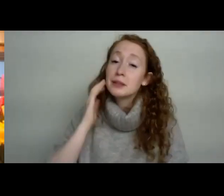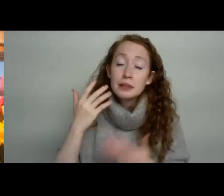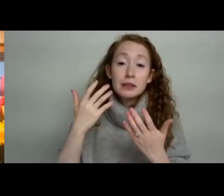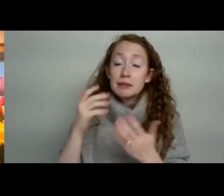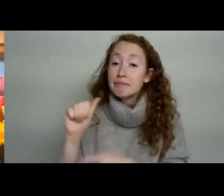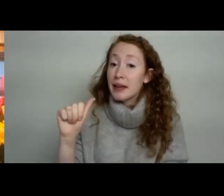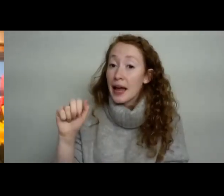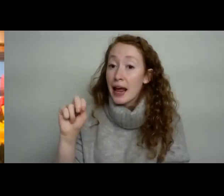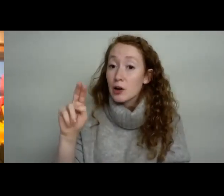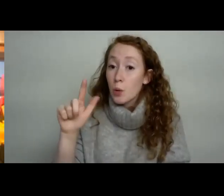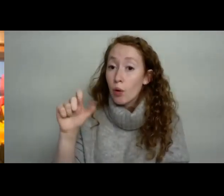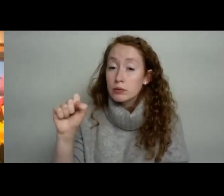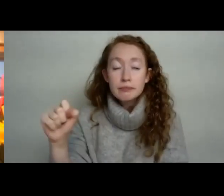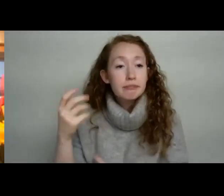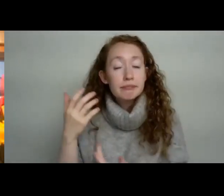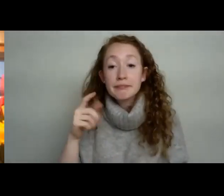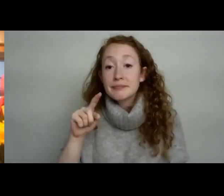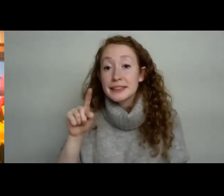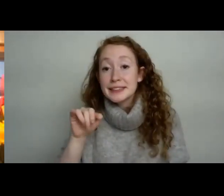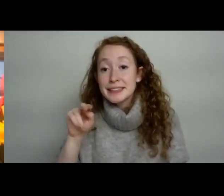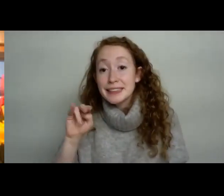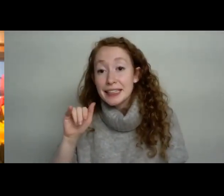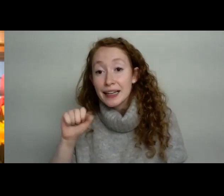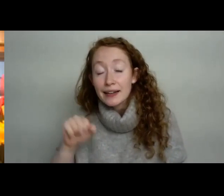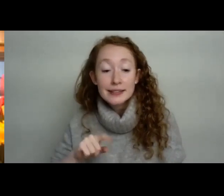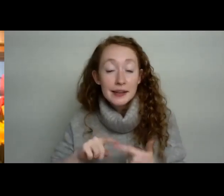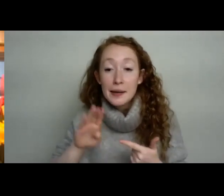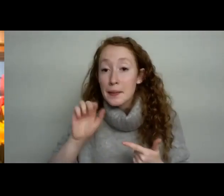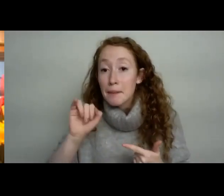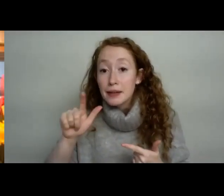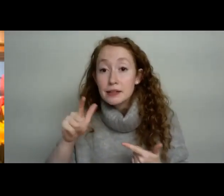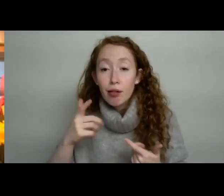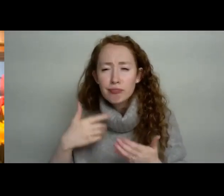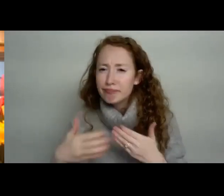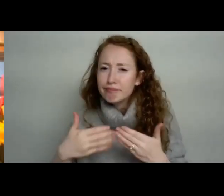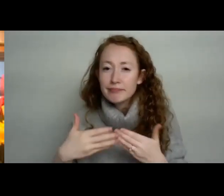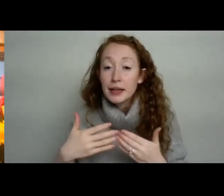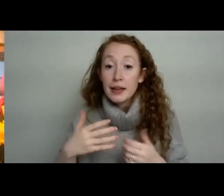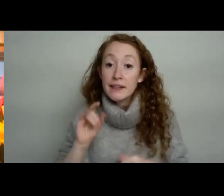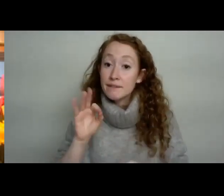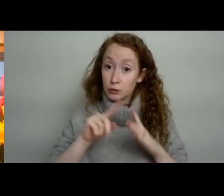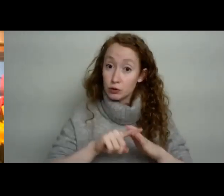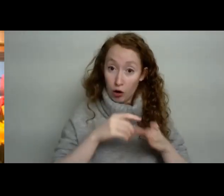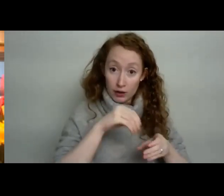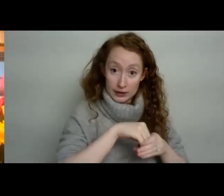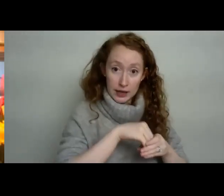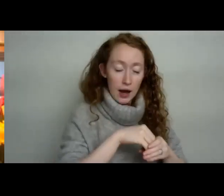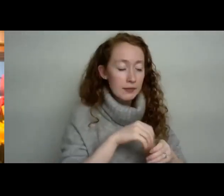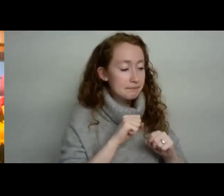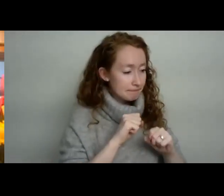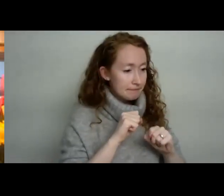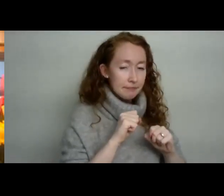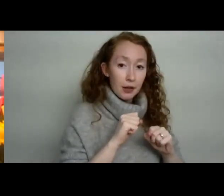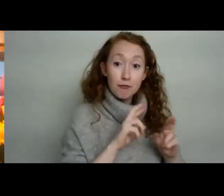me, basil, zinnias. Here are a few things to keep in mind. Tender annuals mean they're tender, they're